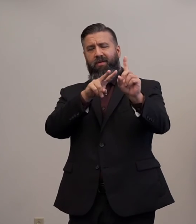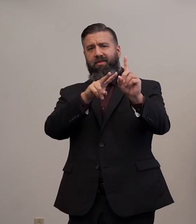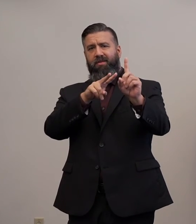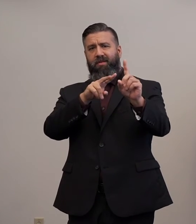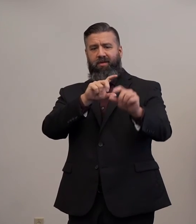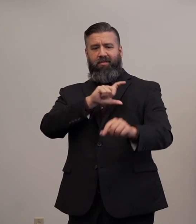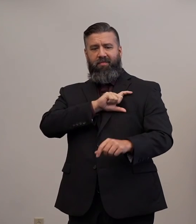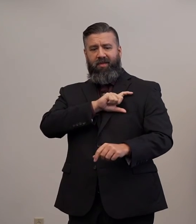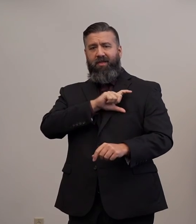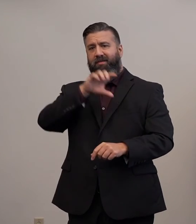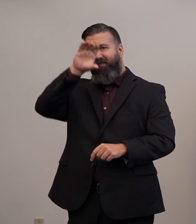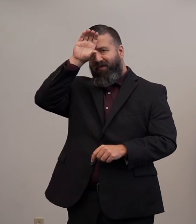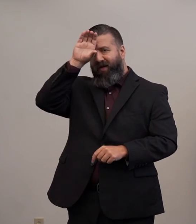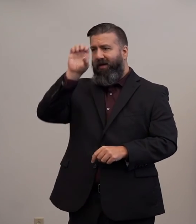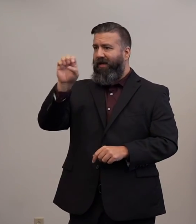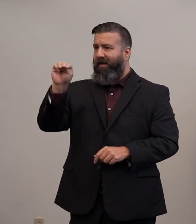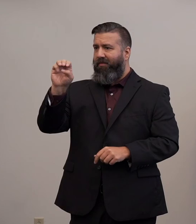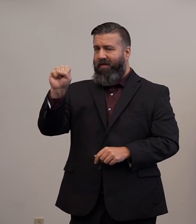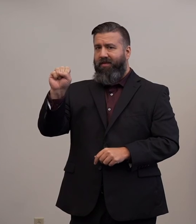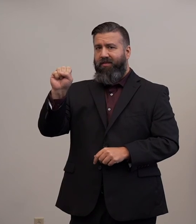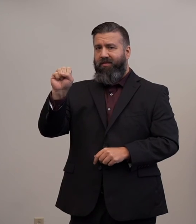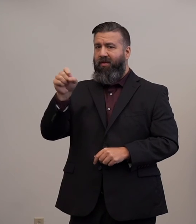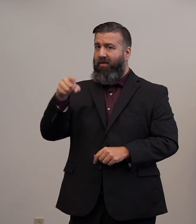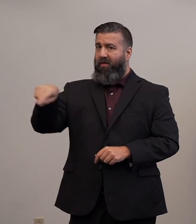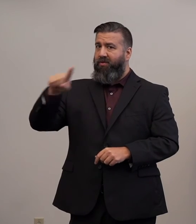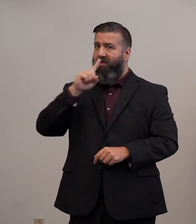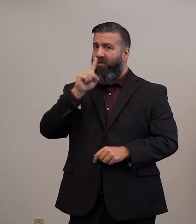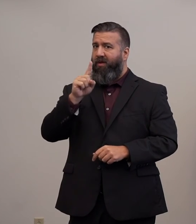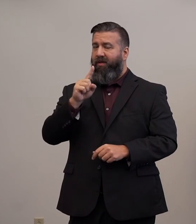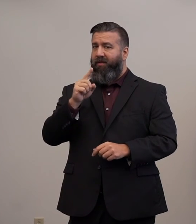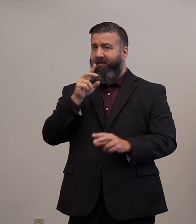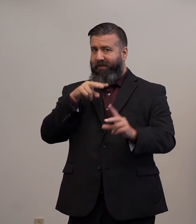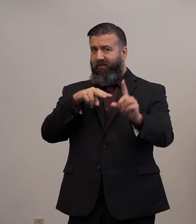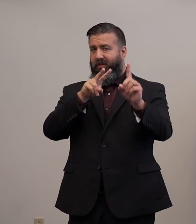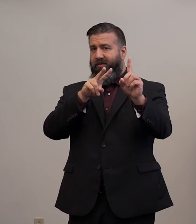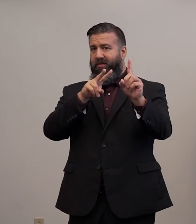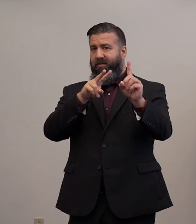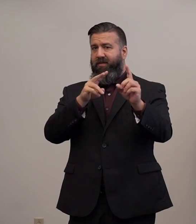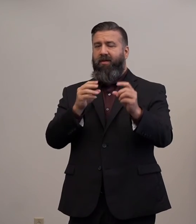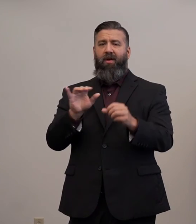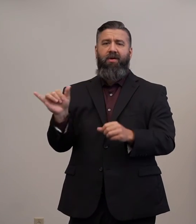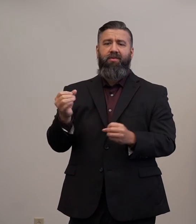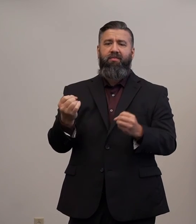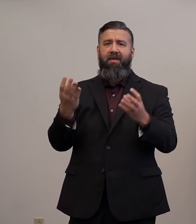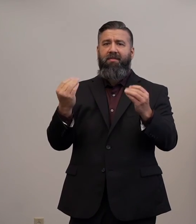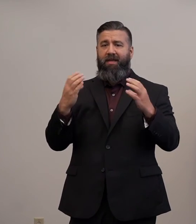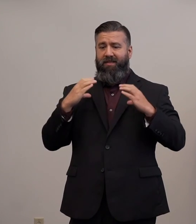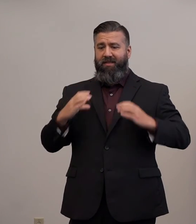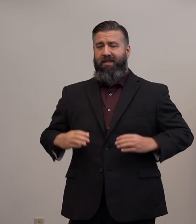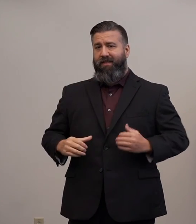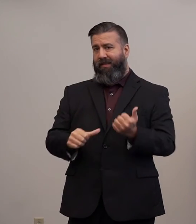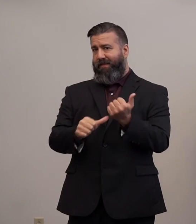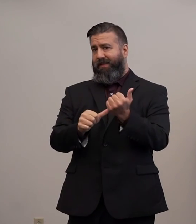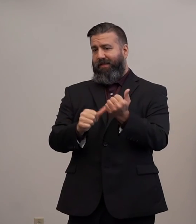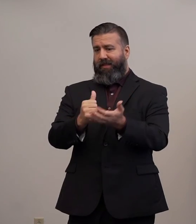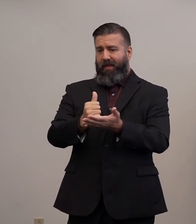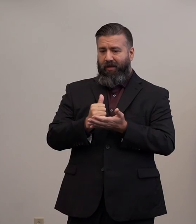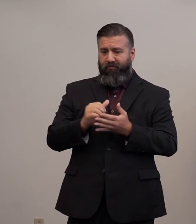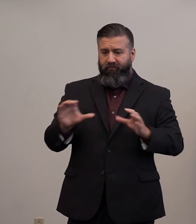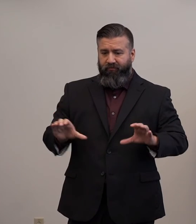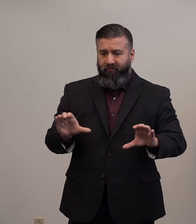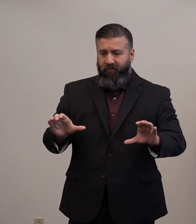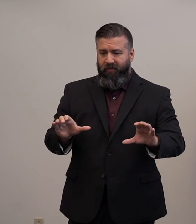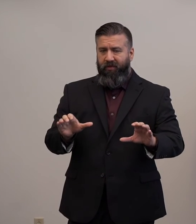fire, EMS, Port Authority, those were the real heroes, along with the thousands of citizens that also assisted that day in